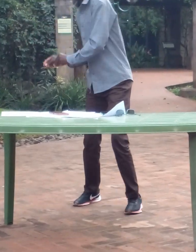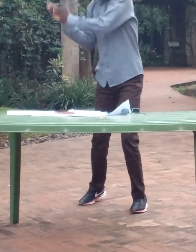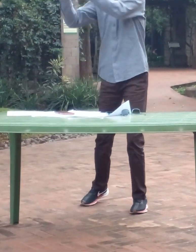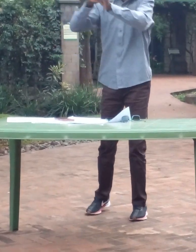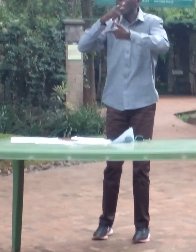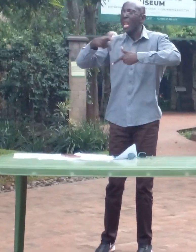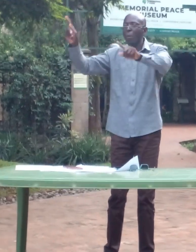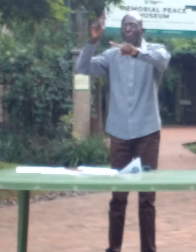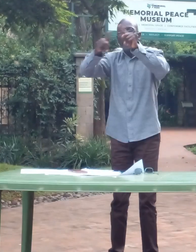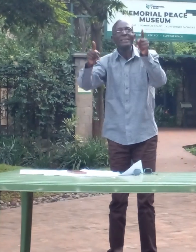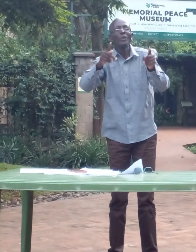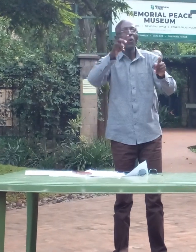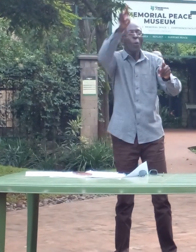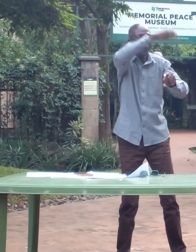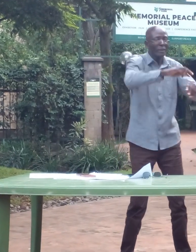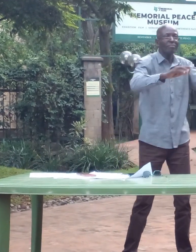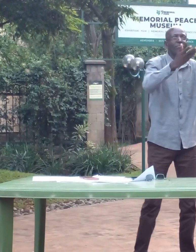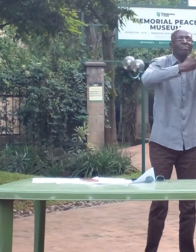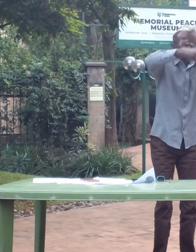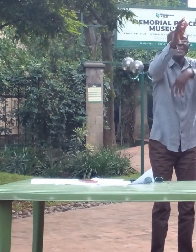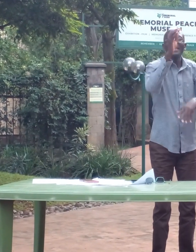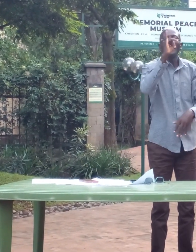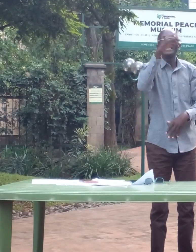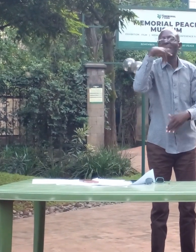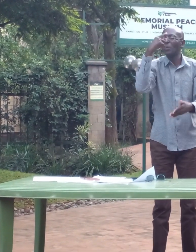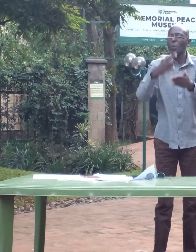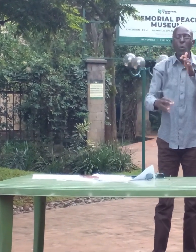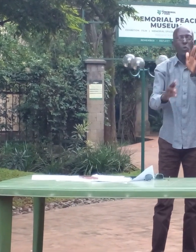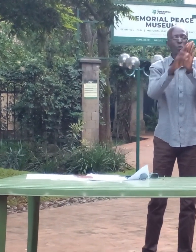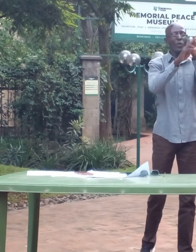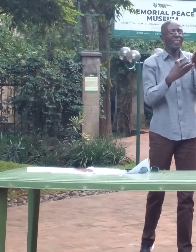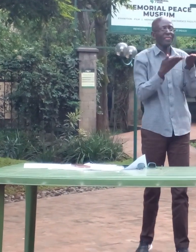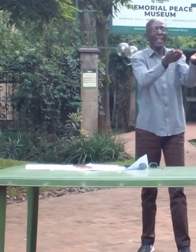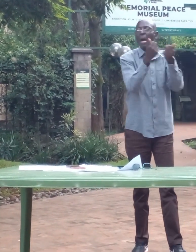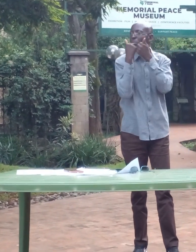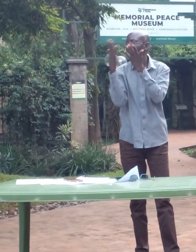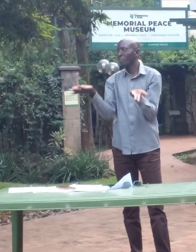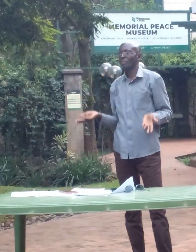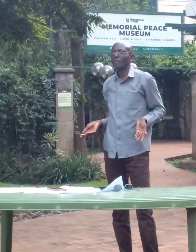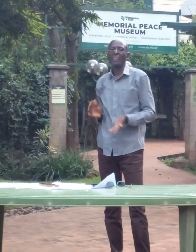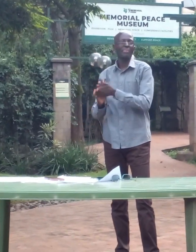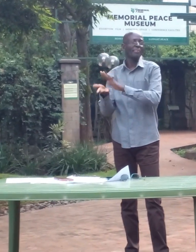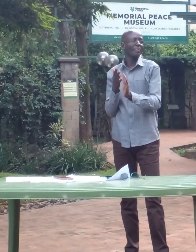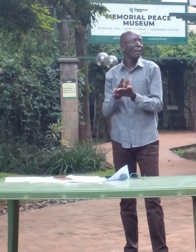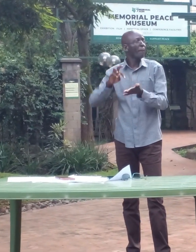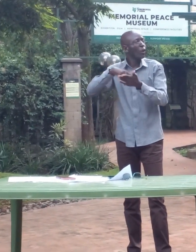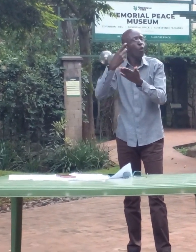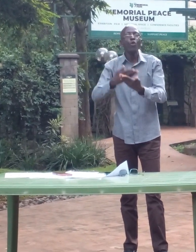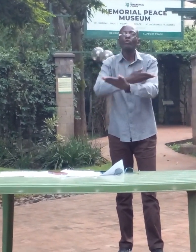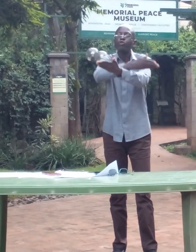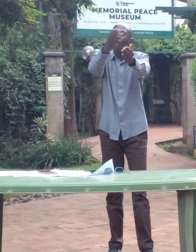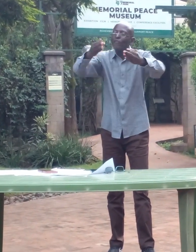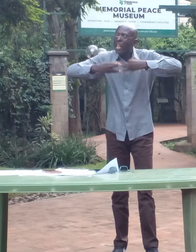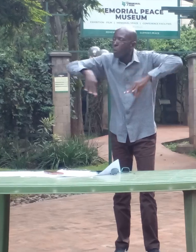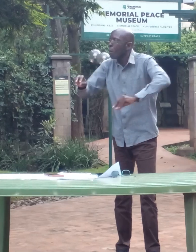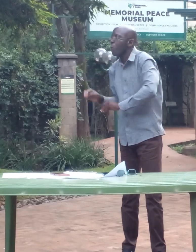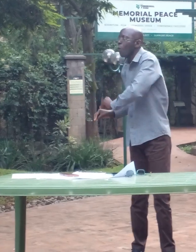or whatever. I don't want to hear a completed story. I can see what's there.